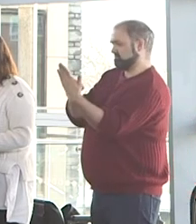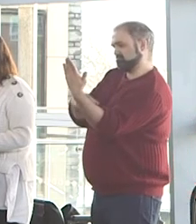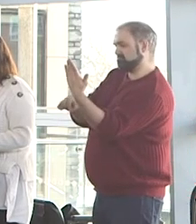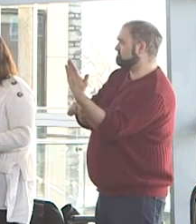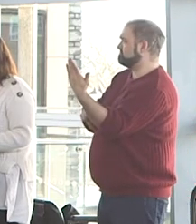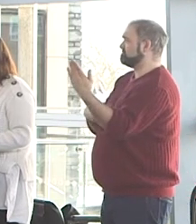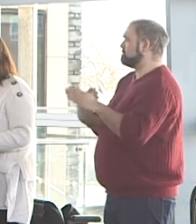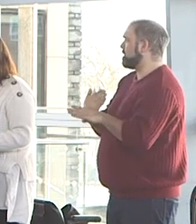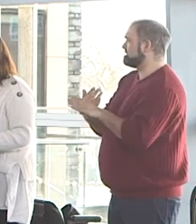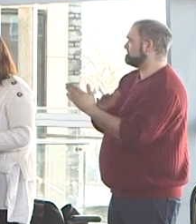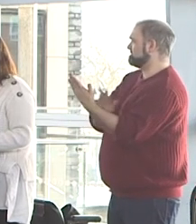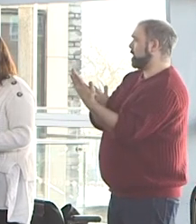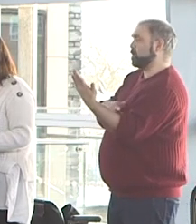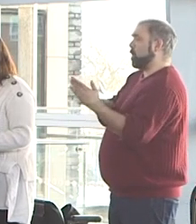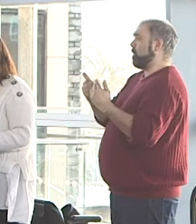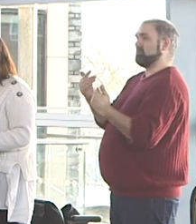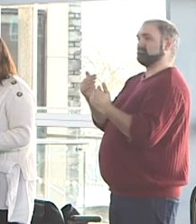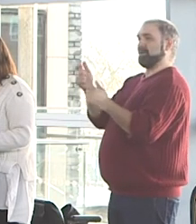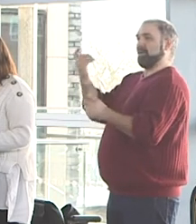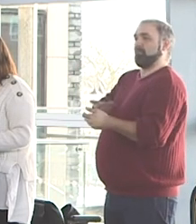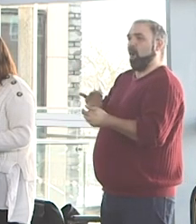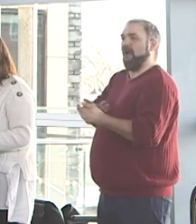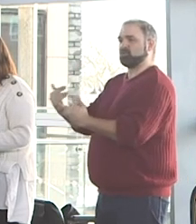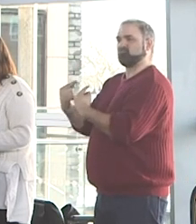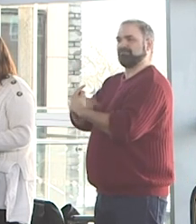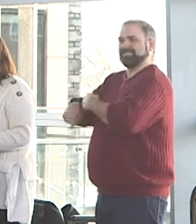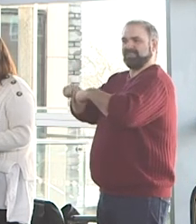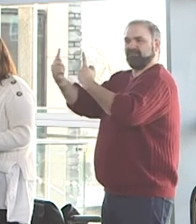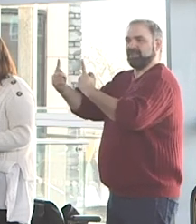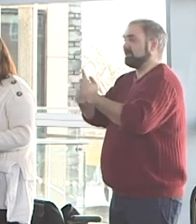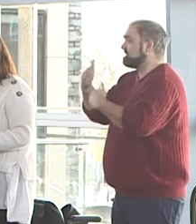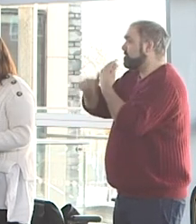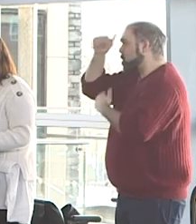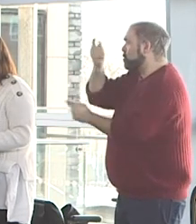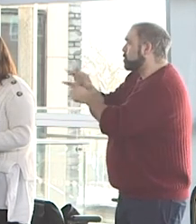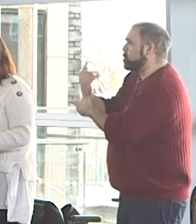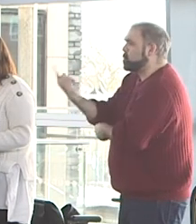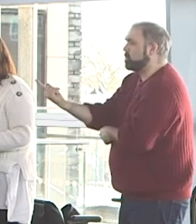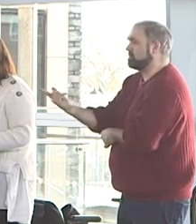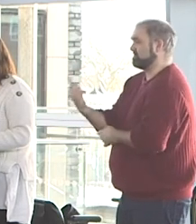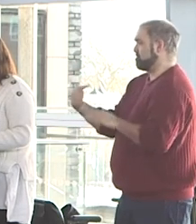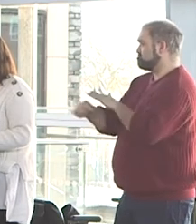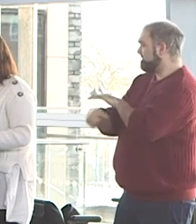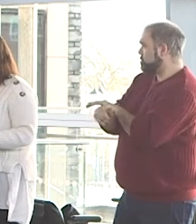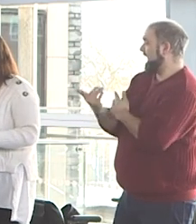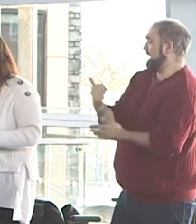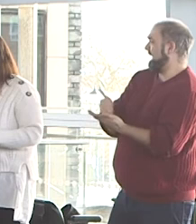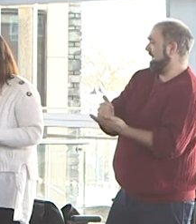I don't want employers to treat me differently, and you never know who you're talking to. It's one thing to be a refugee and another to be